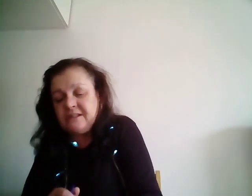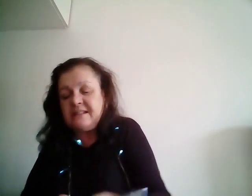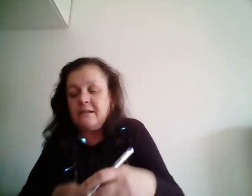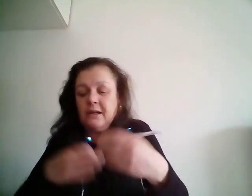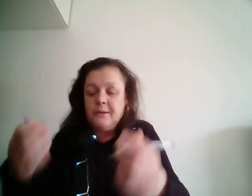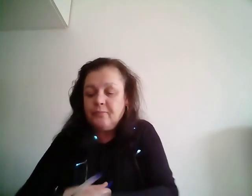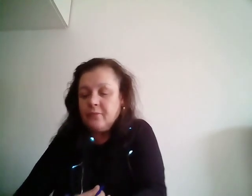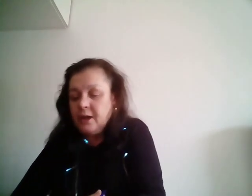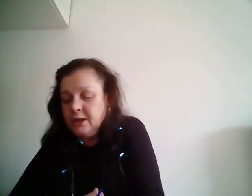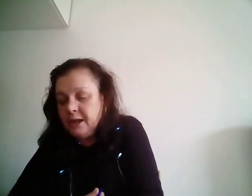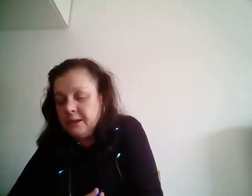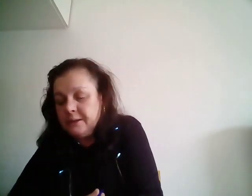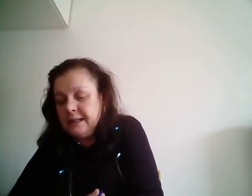one's,